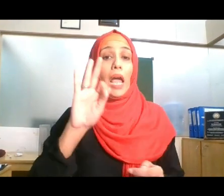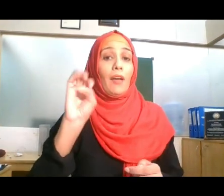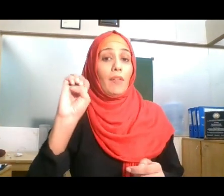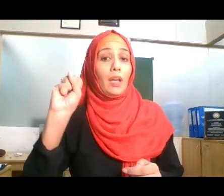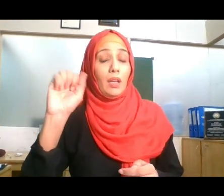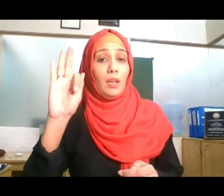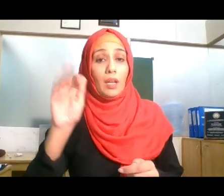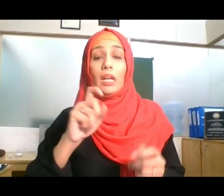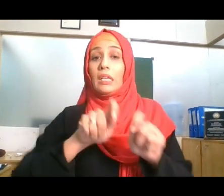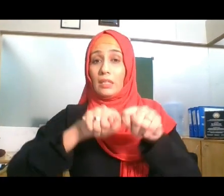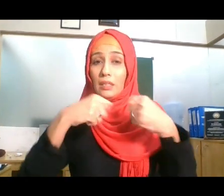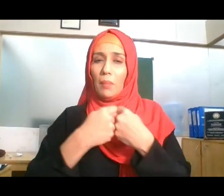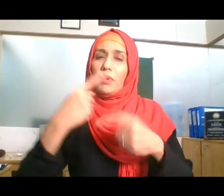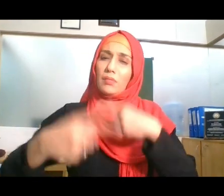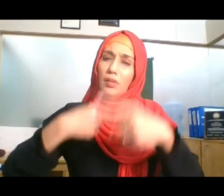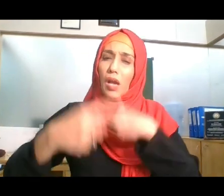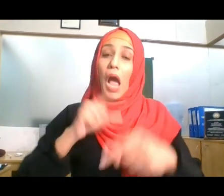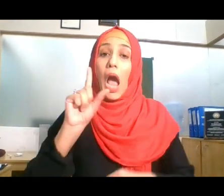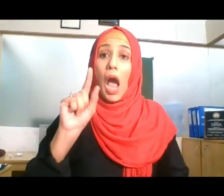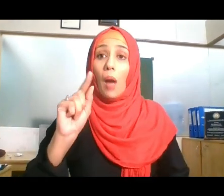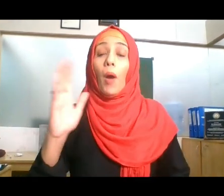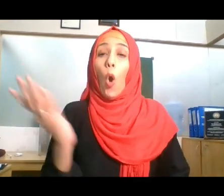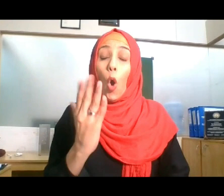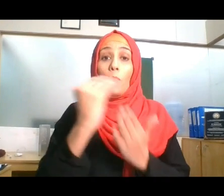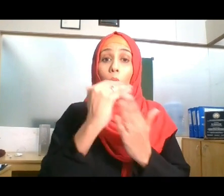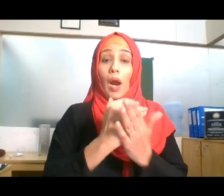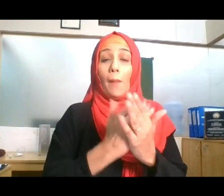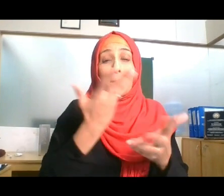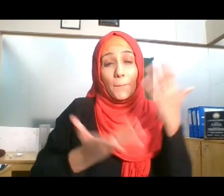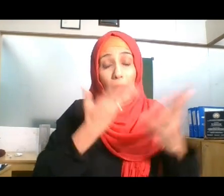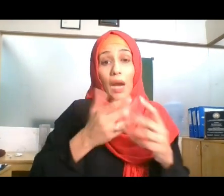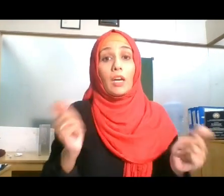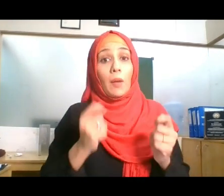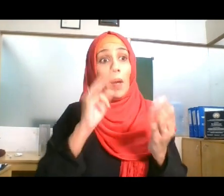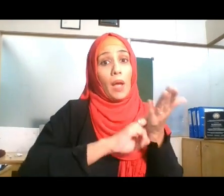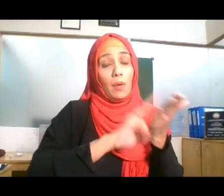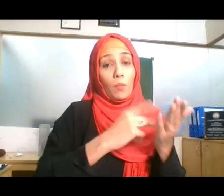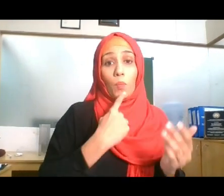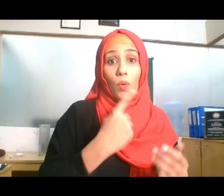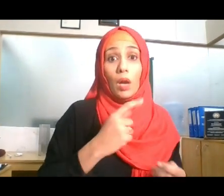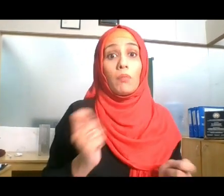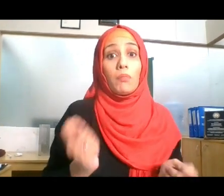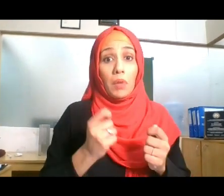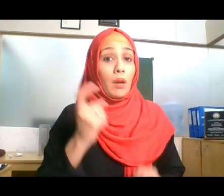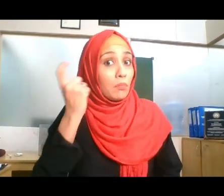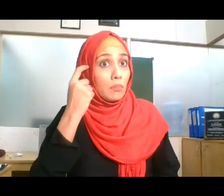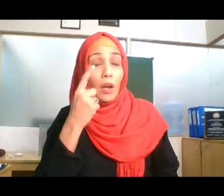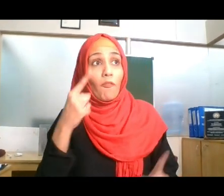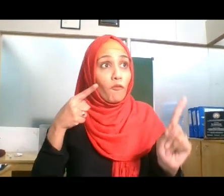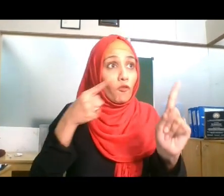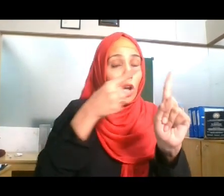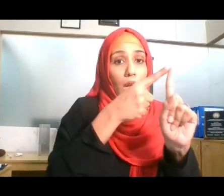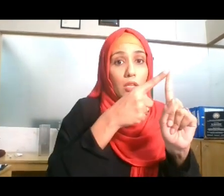has consistently made recommendations to Pakistan and to other developing member states to improve the digital inclusion by